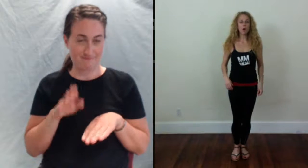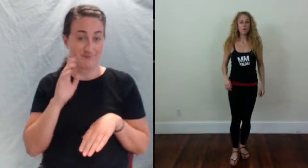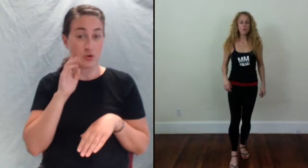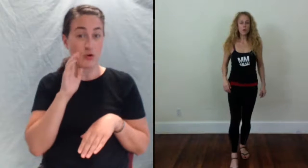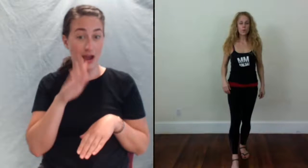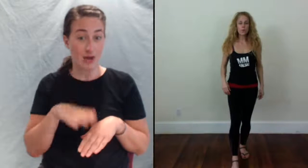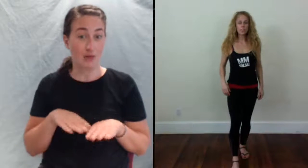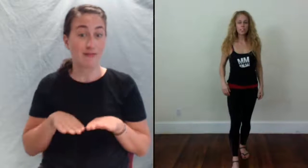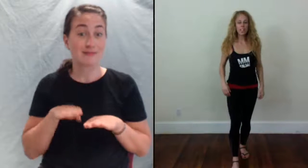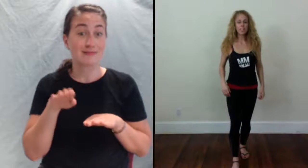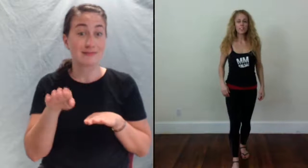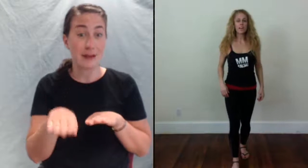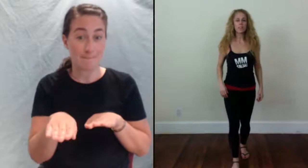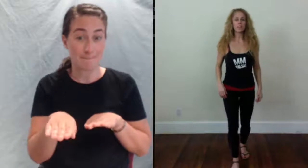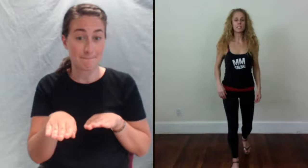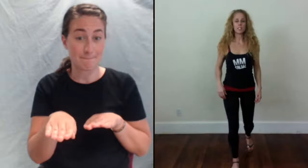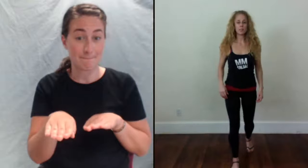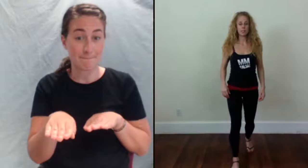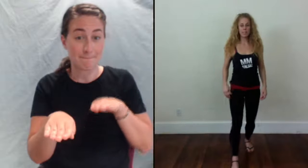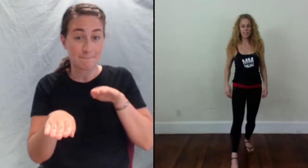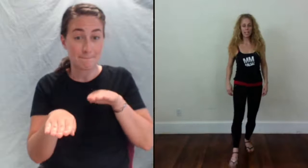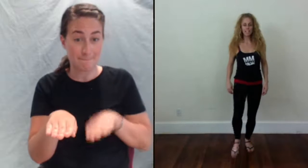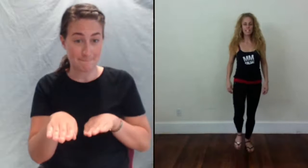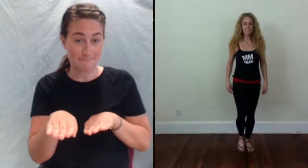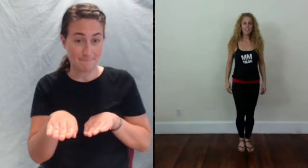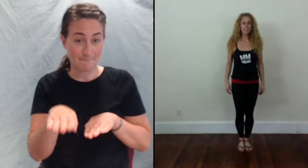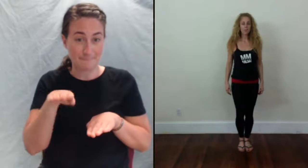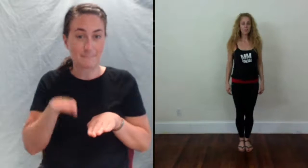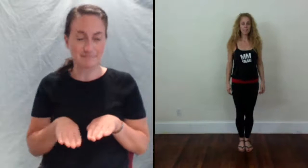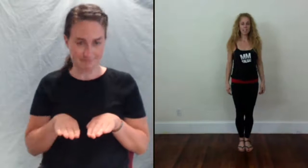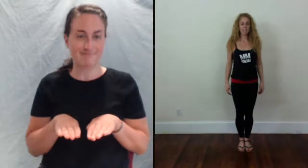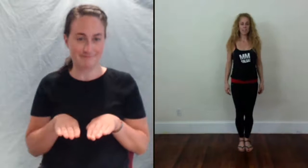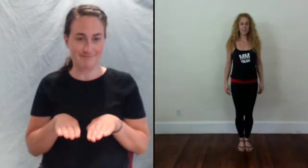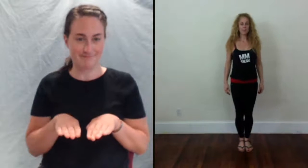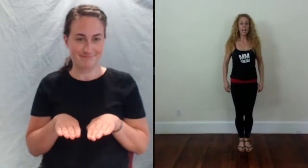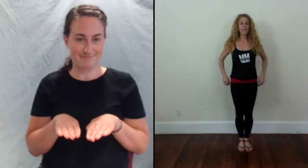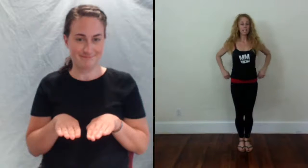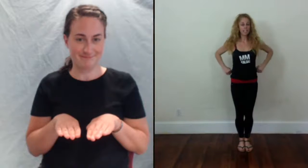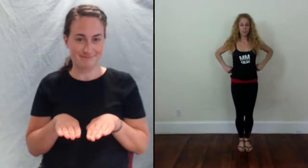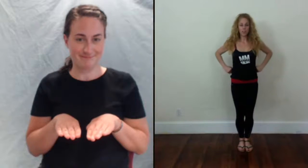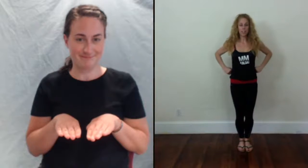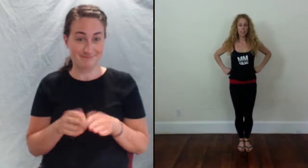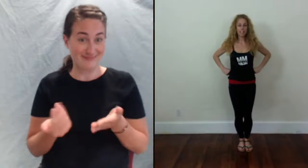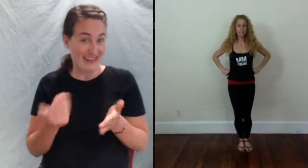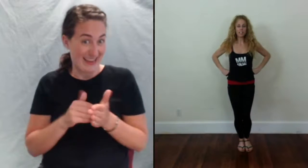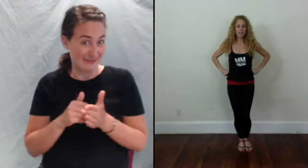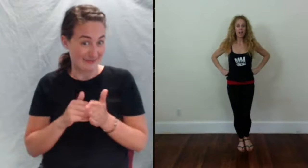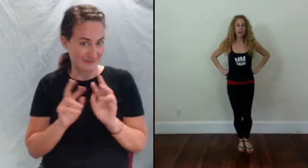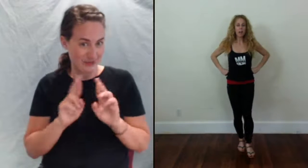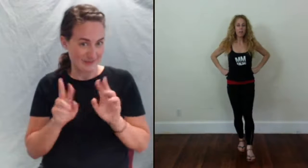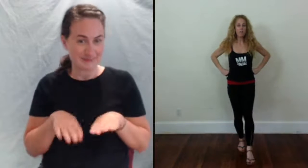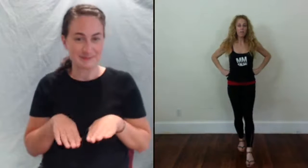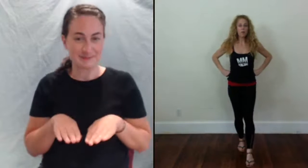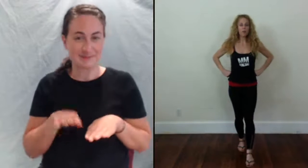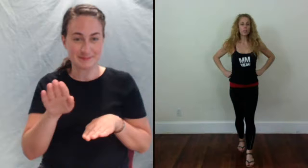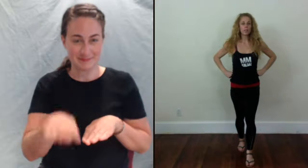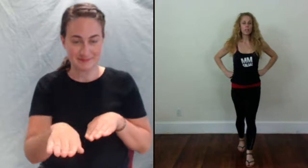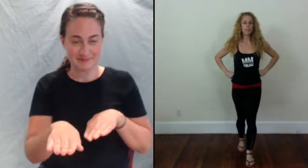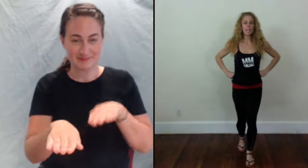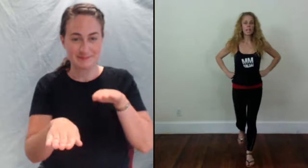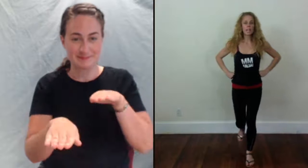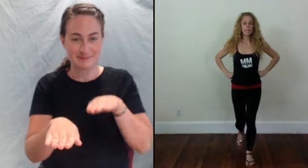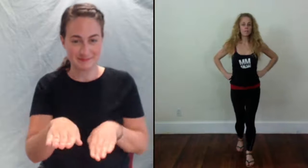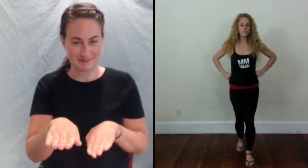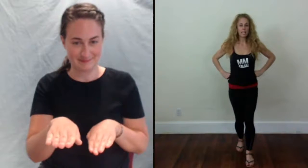step forward, the other foot steps in place, and they come back together. Let's try that again.